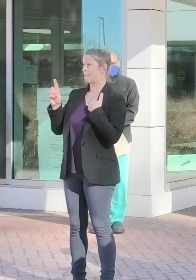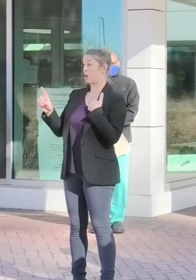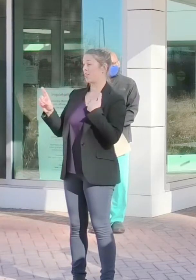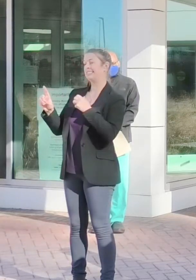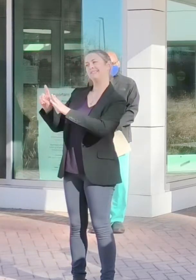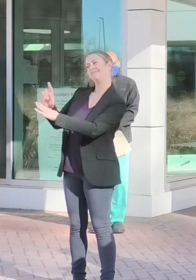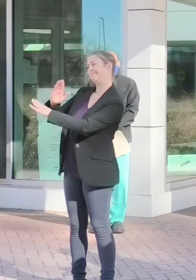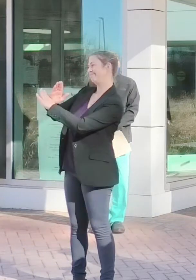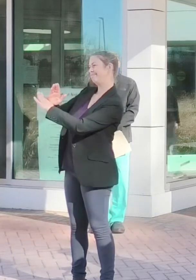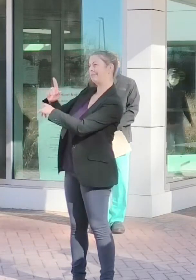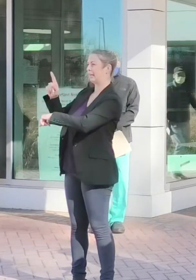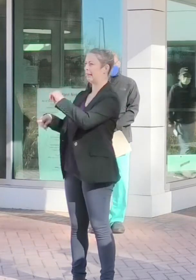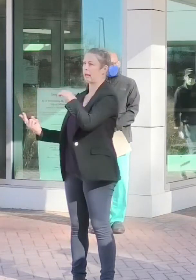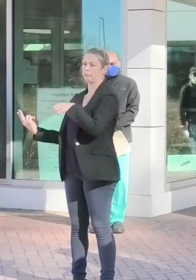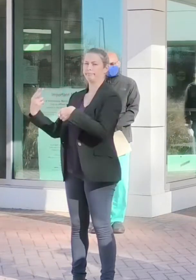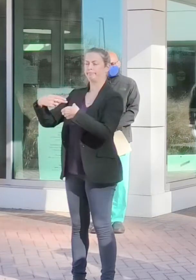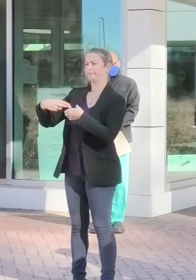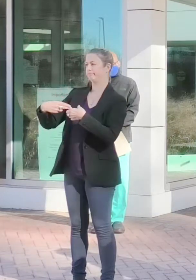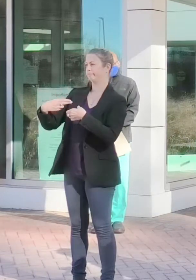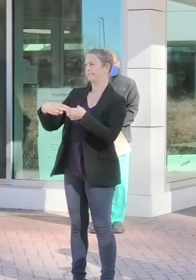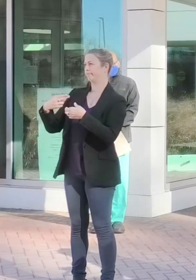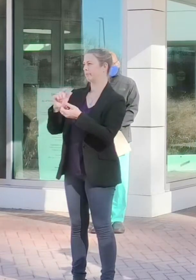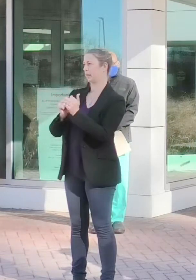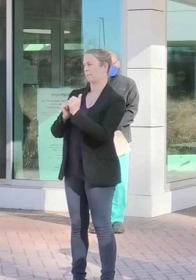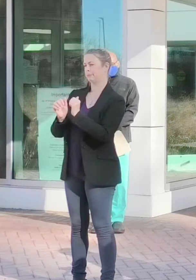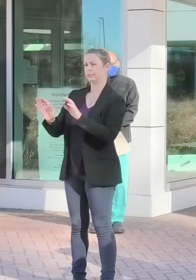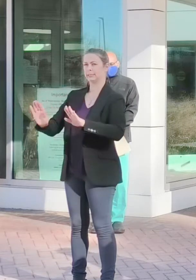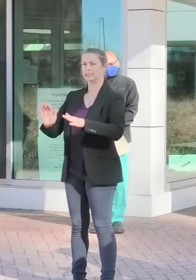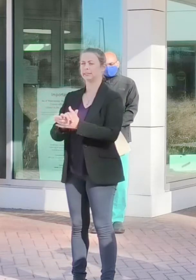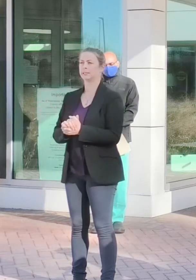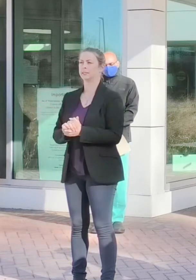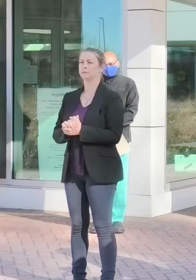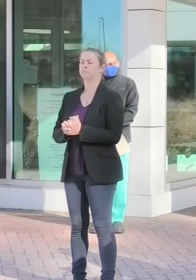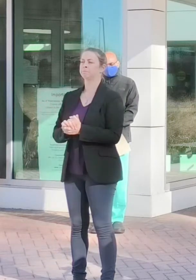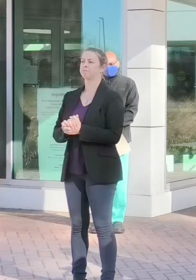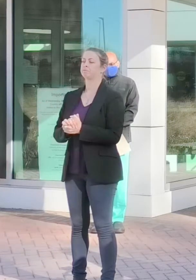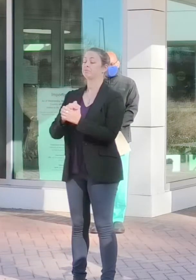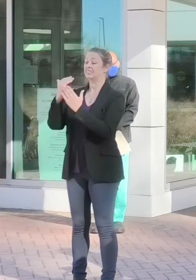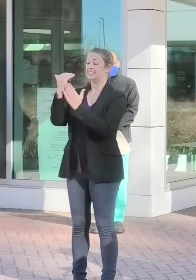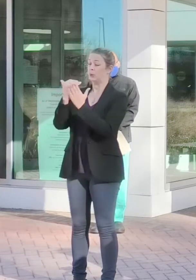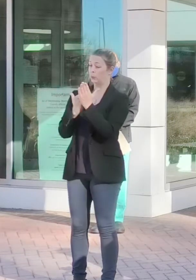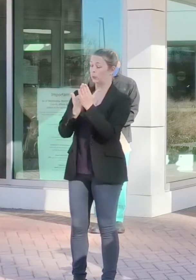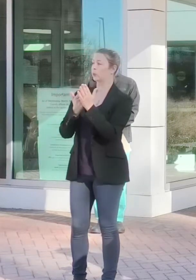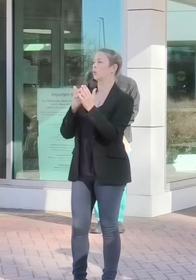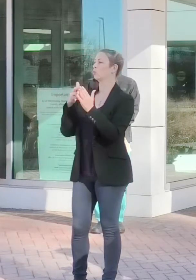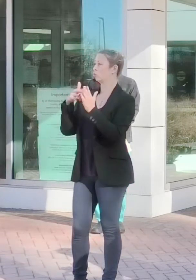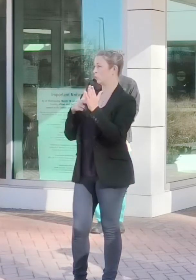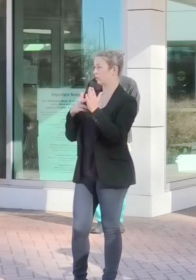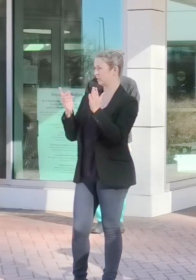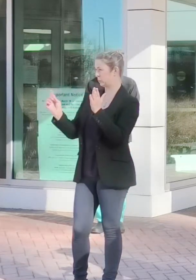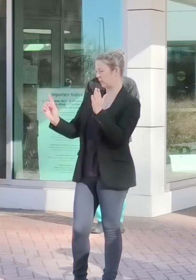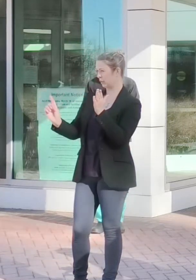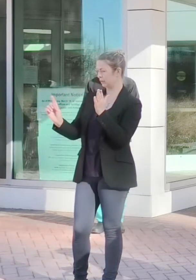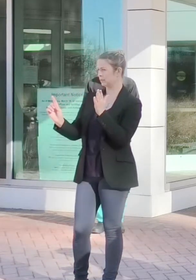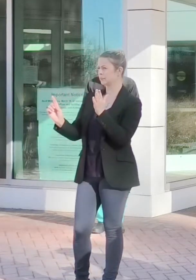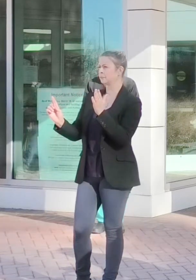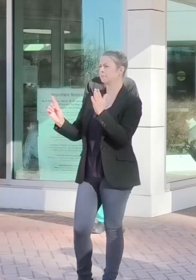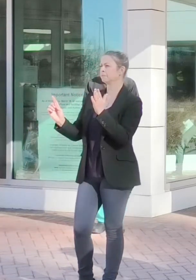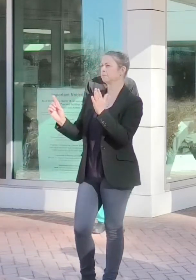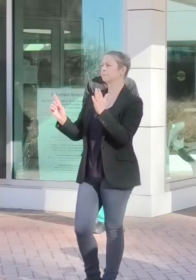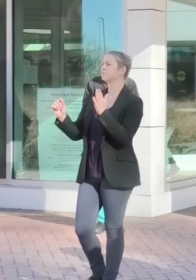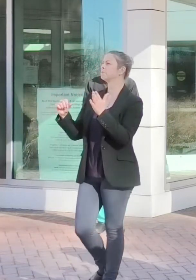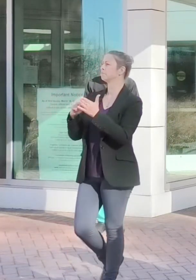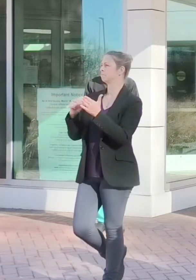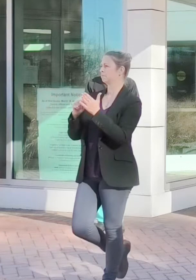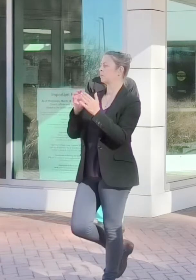our tournaments or games. A list of these rules for those playing on our Howard County fields are listed on our main page